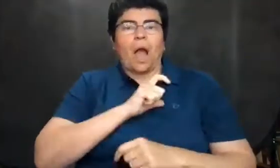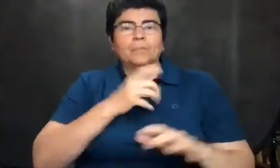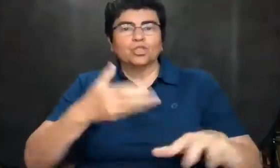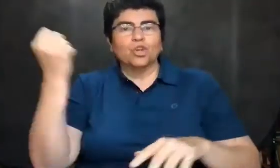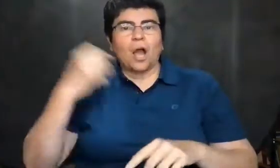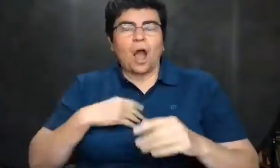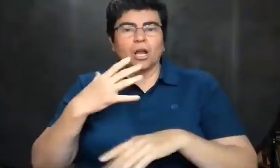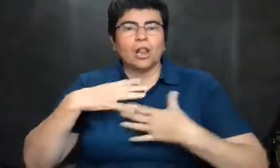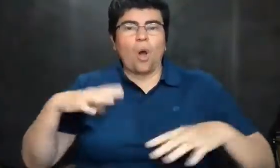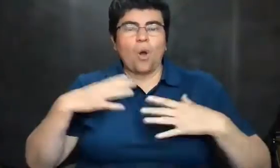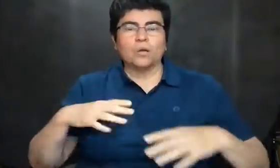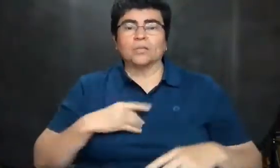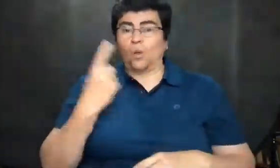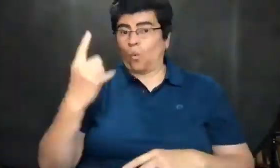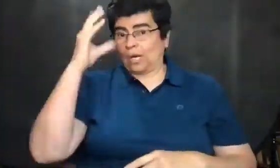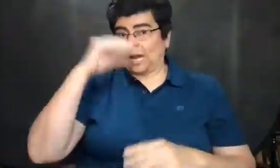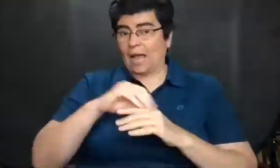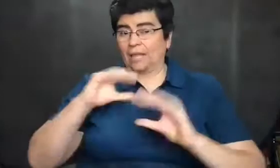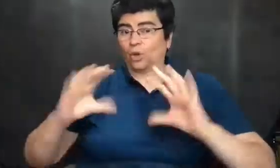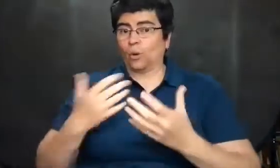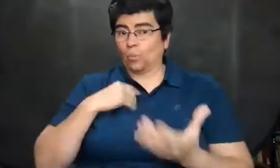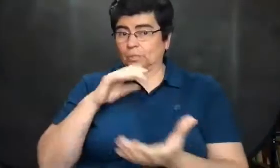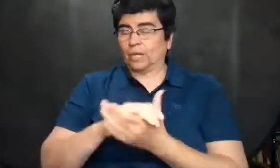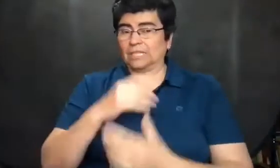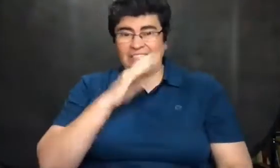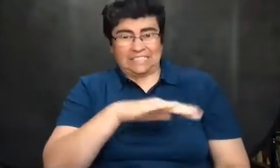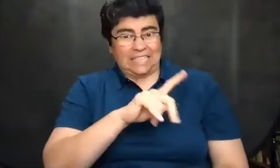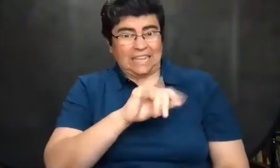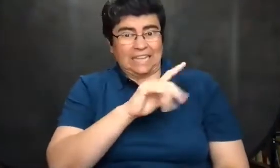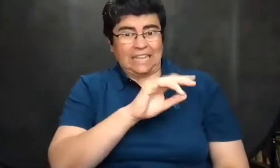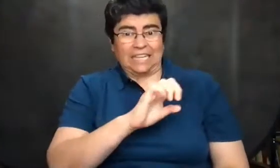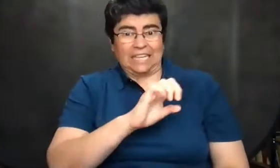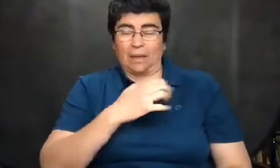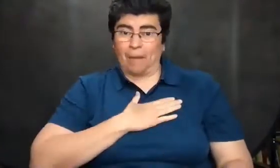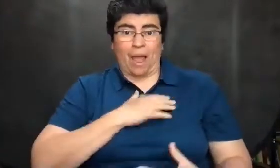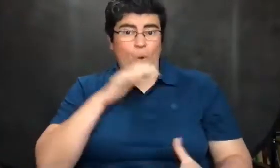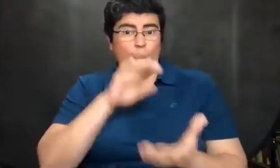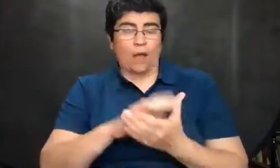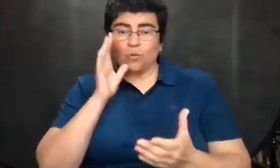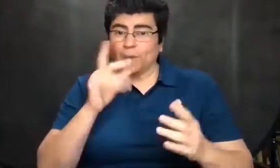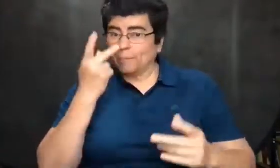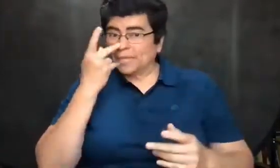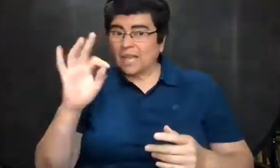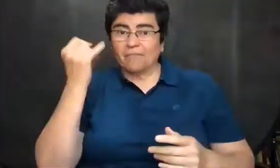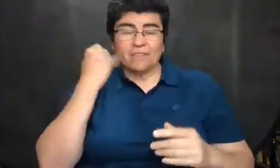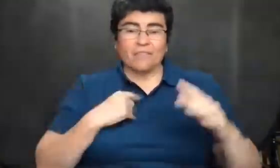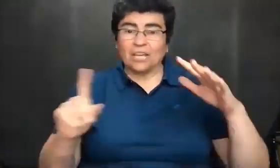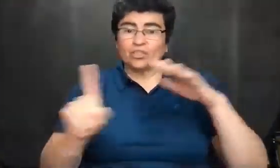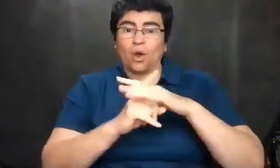in the group was married. And he said to me, "Lily, my wife is going to be really pissed if I show up at home and my hair's all wet." And I said,